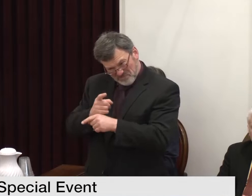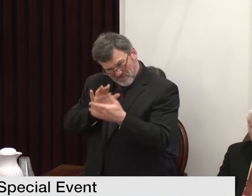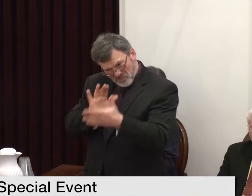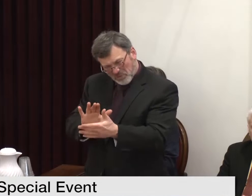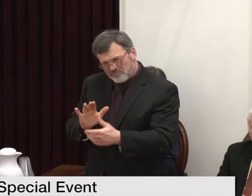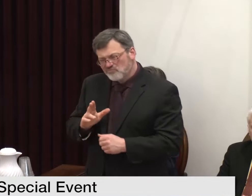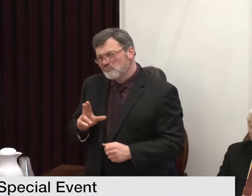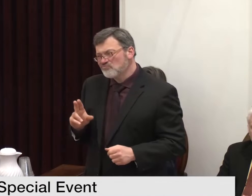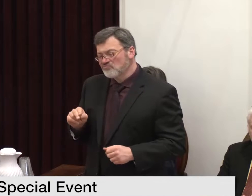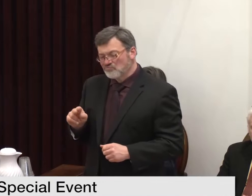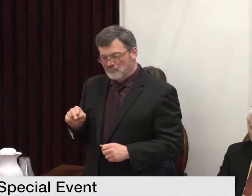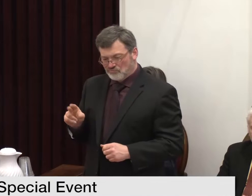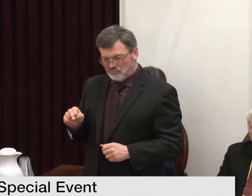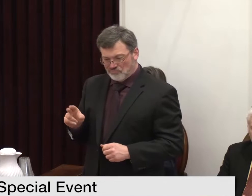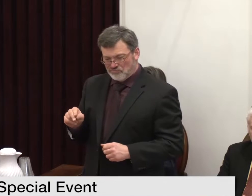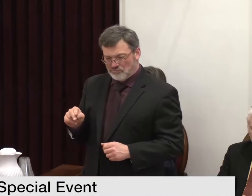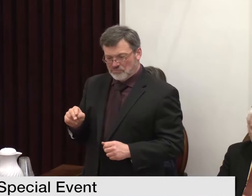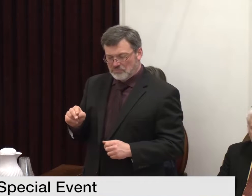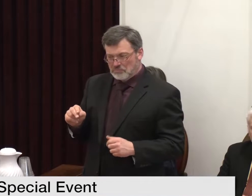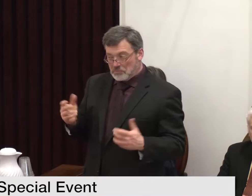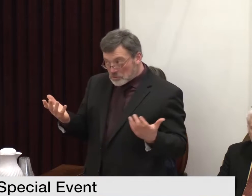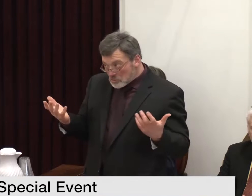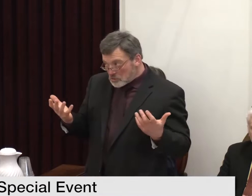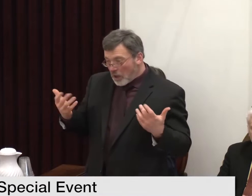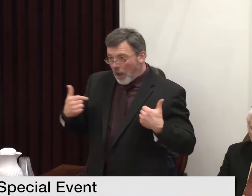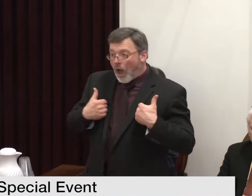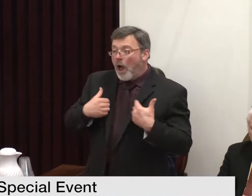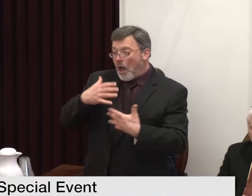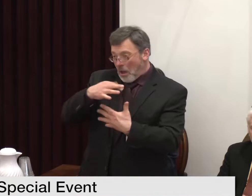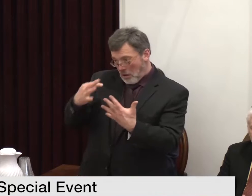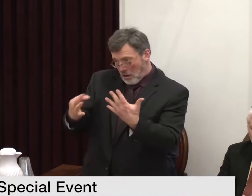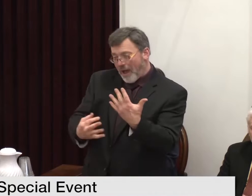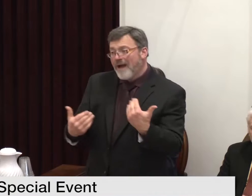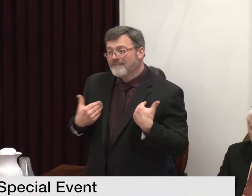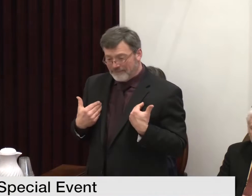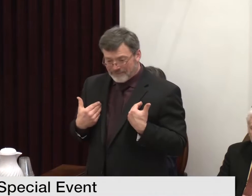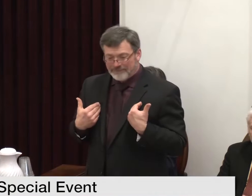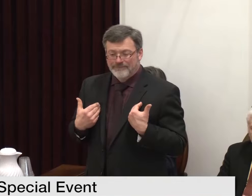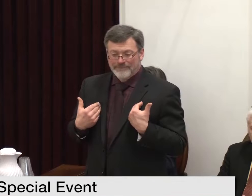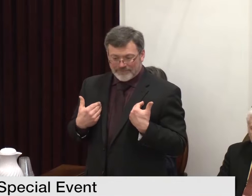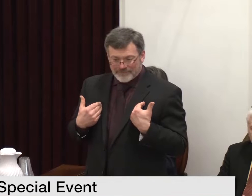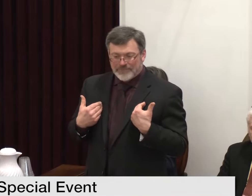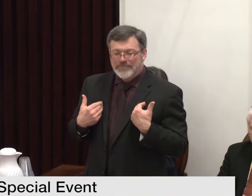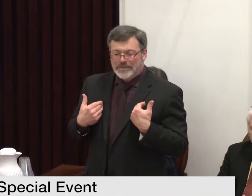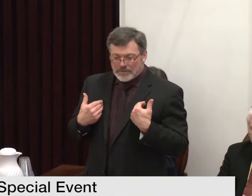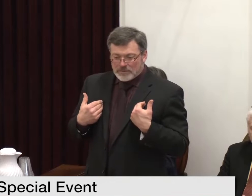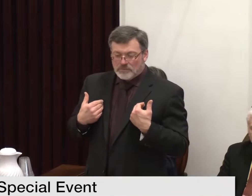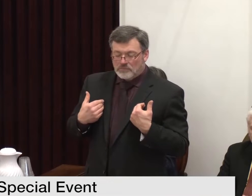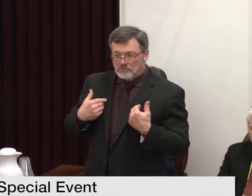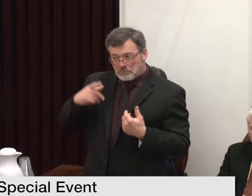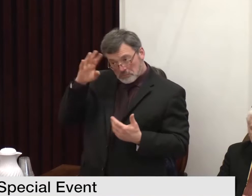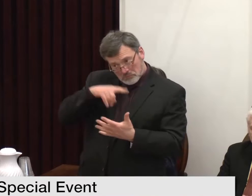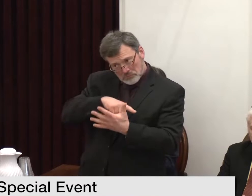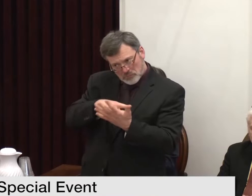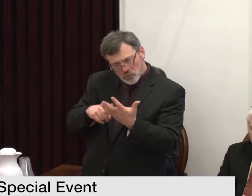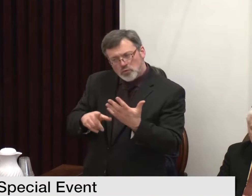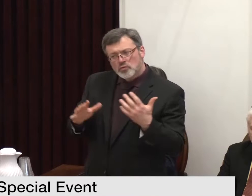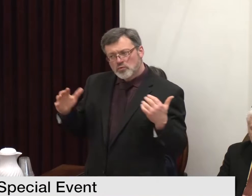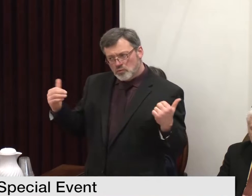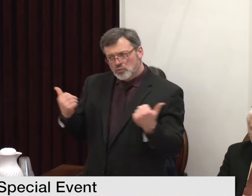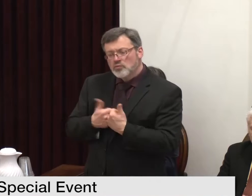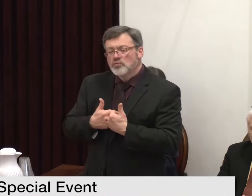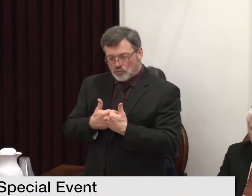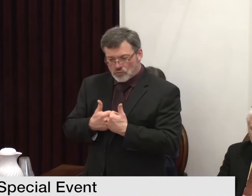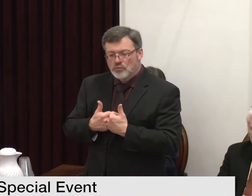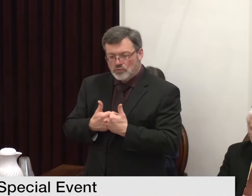options. So instead of taking the easy route, we dug deep to fund existing work